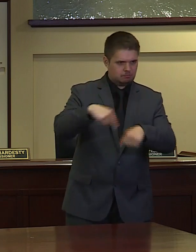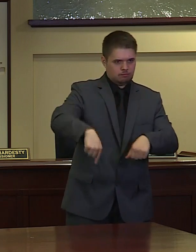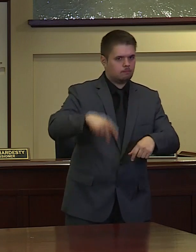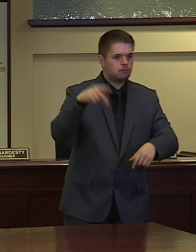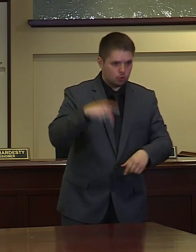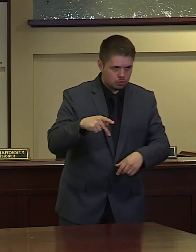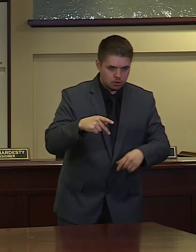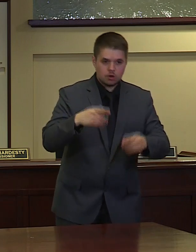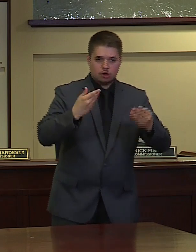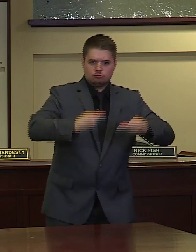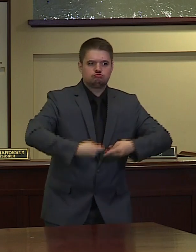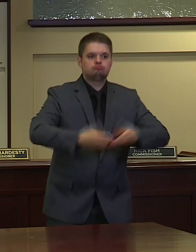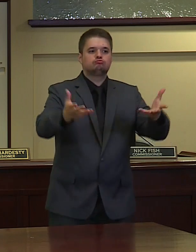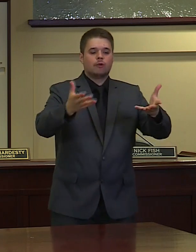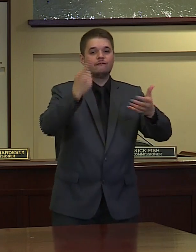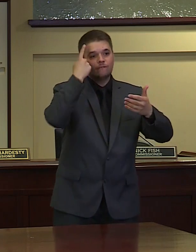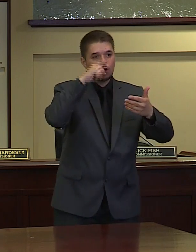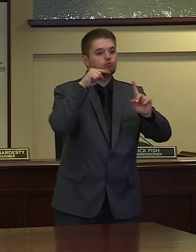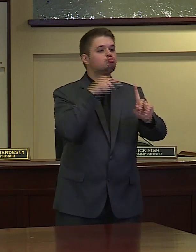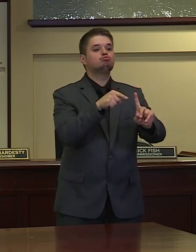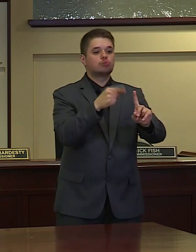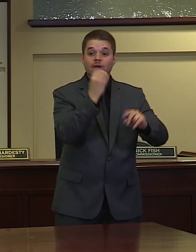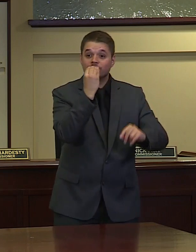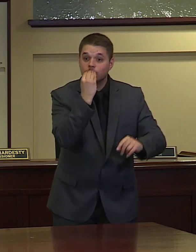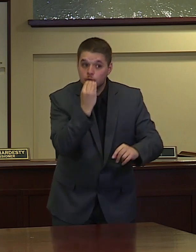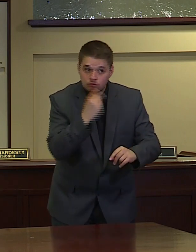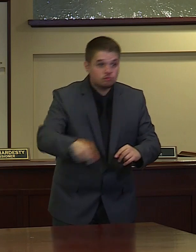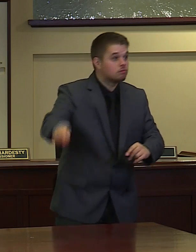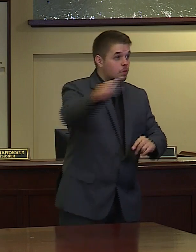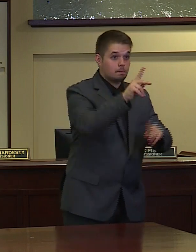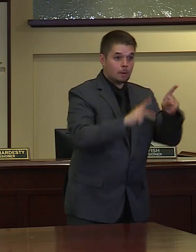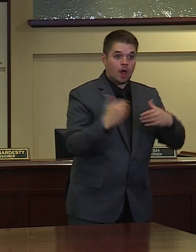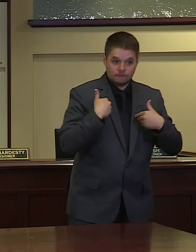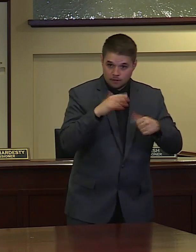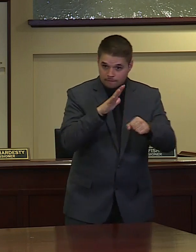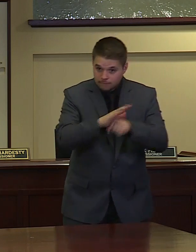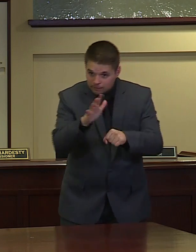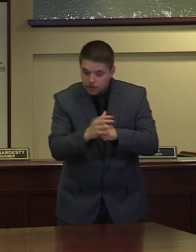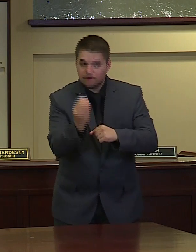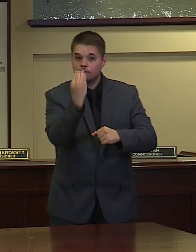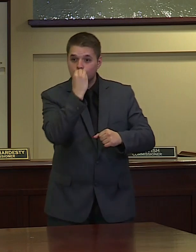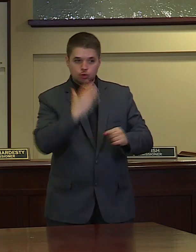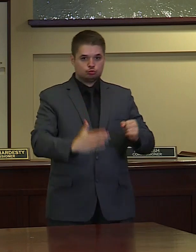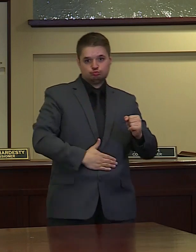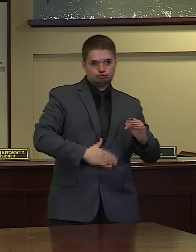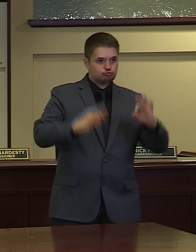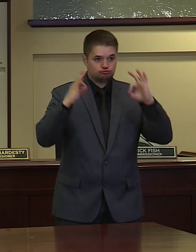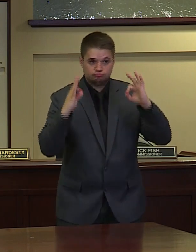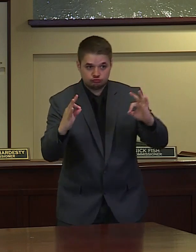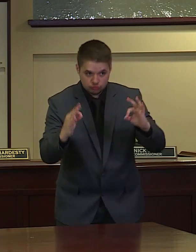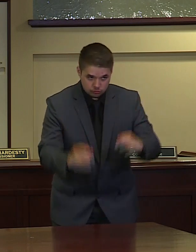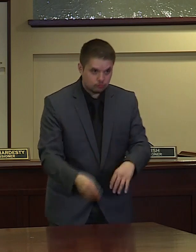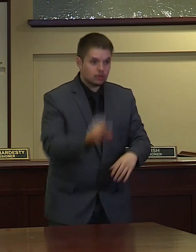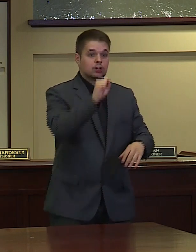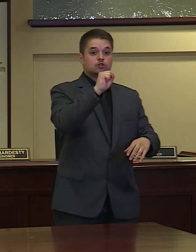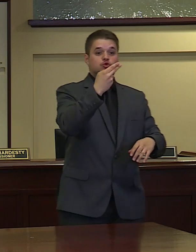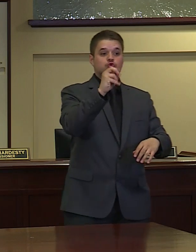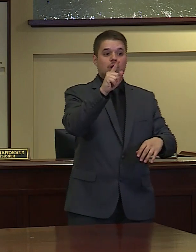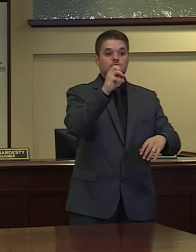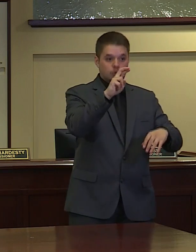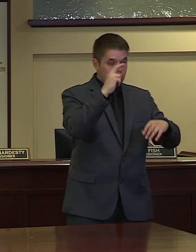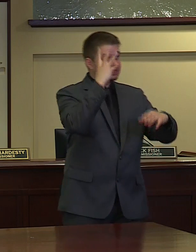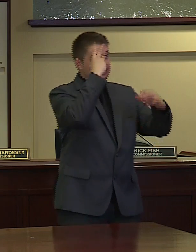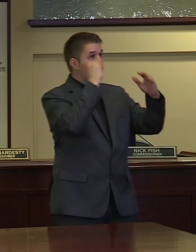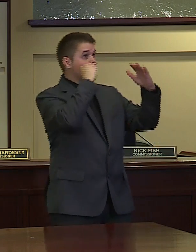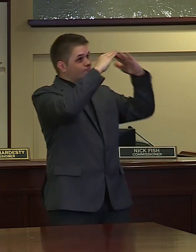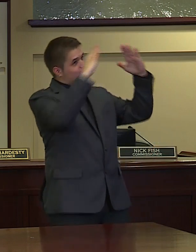assistance, making sure that people can eat, making sure that people have shelter, that our workers,